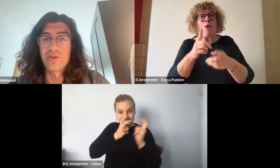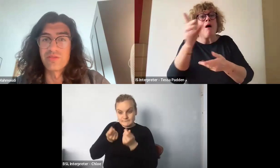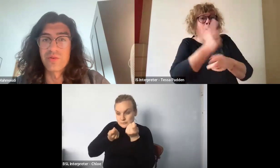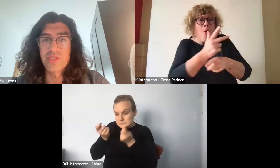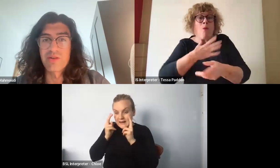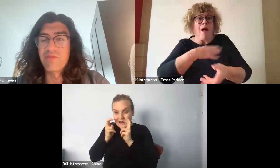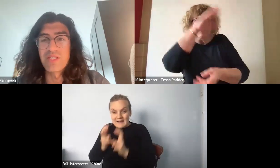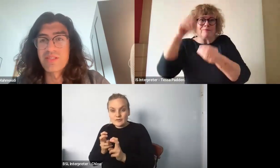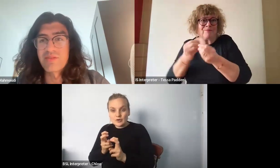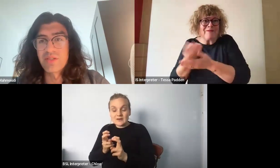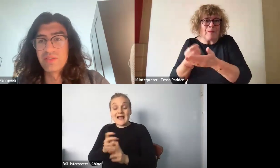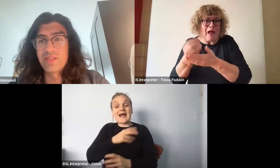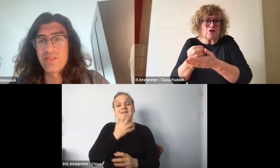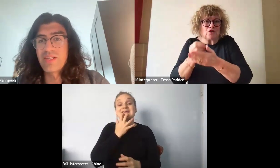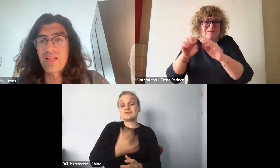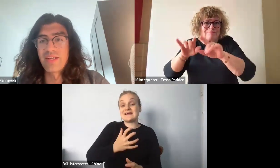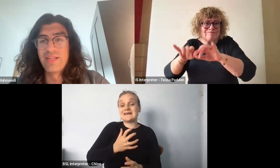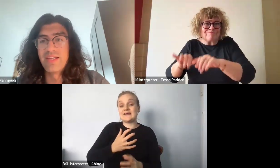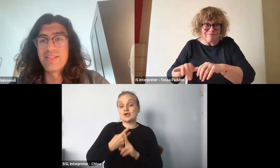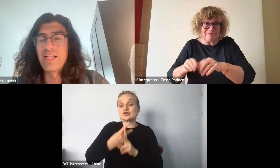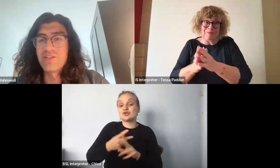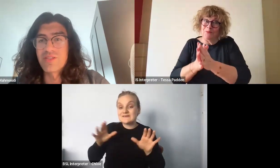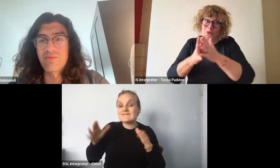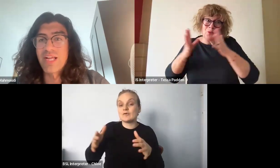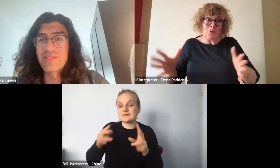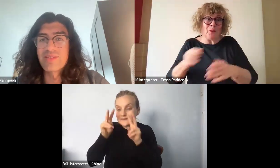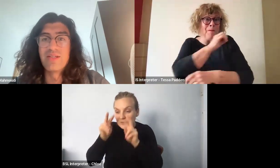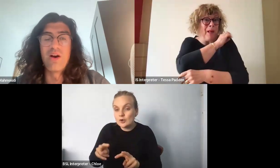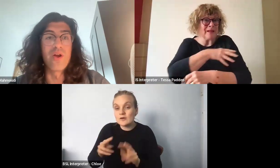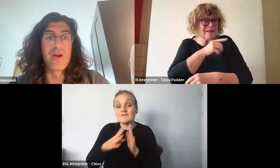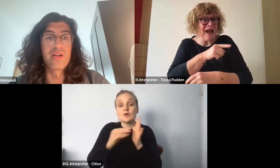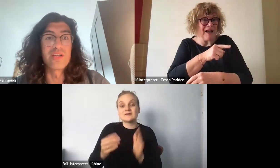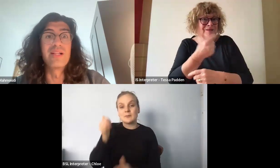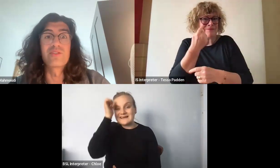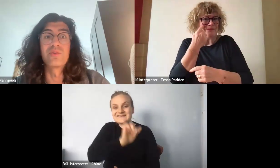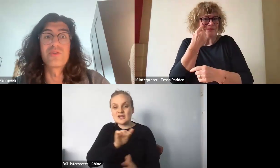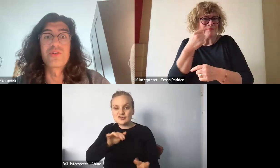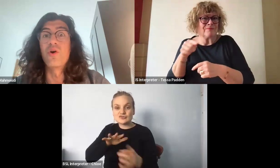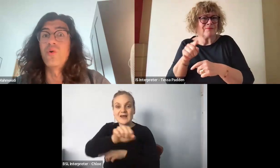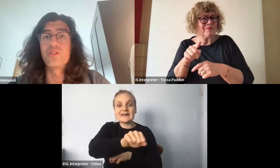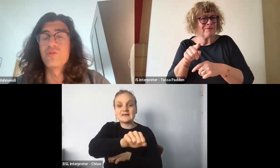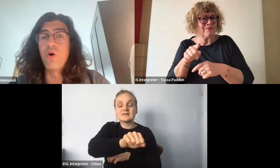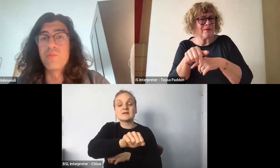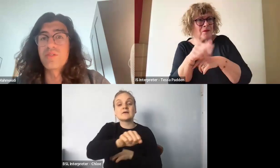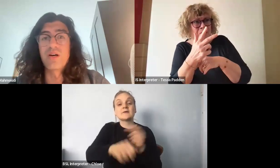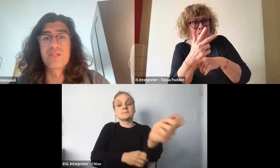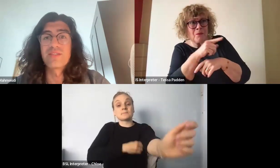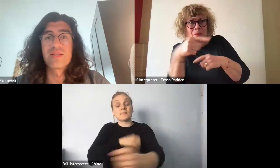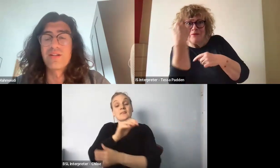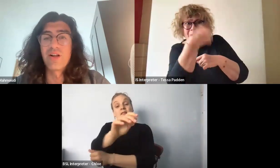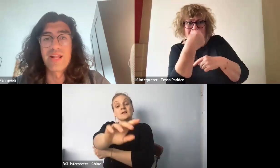Israeli security forces. And we've seen this result in things like intelligence raids, where Israeli soldiers go to